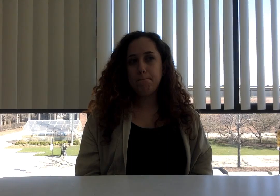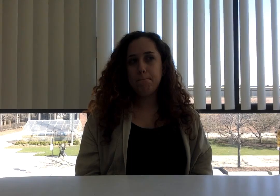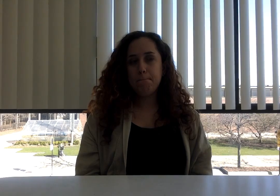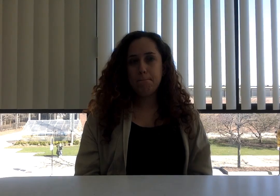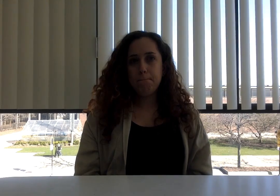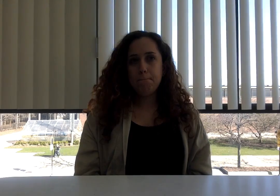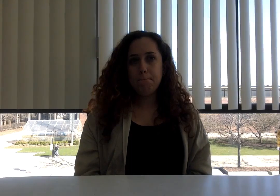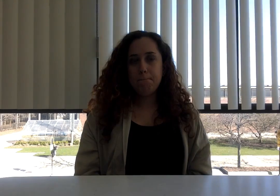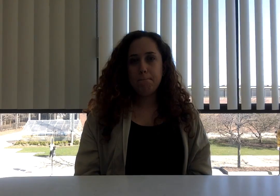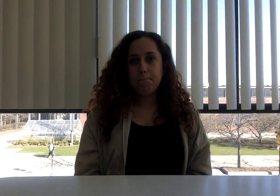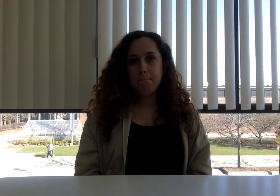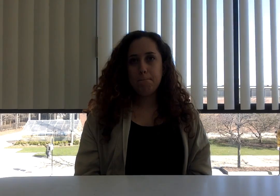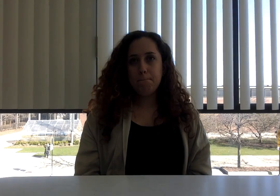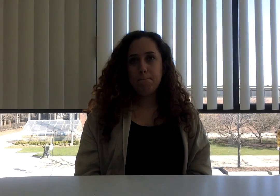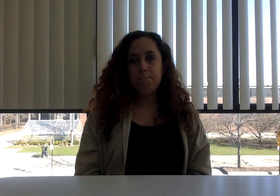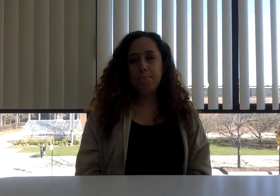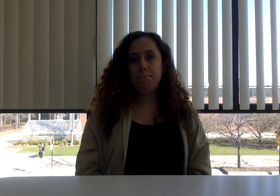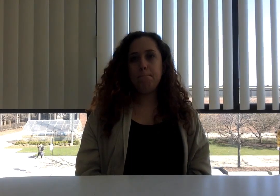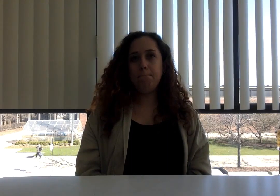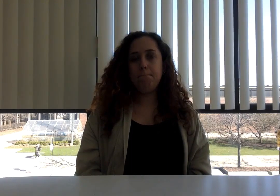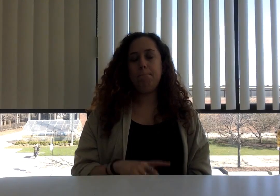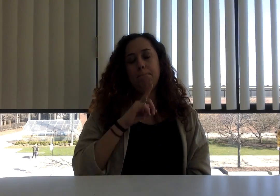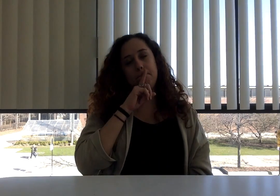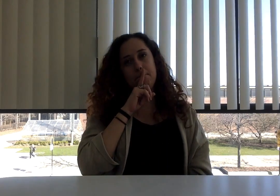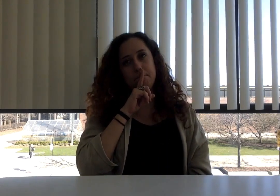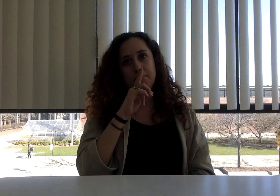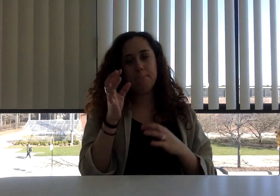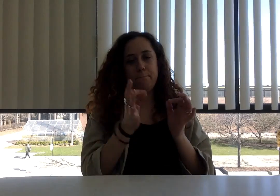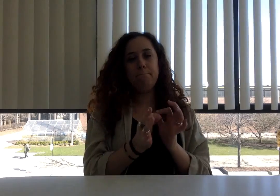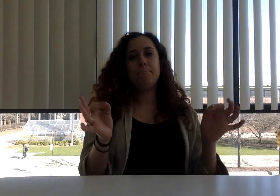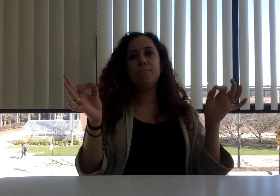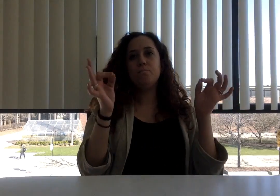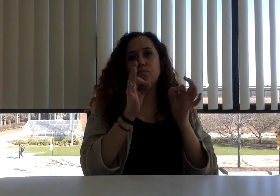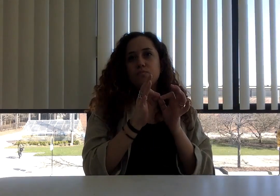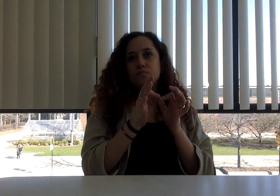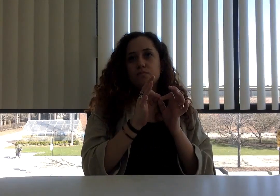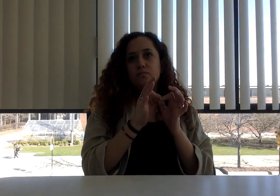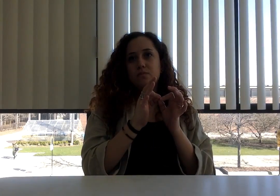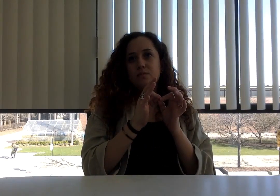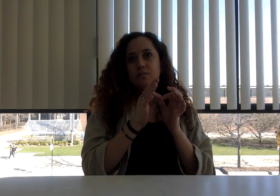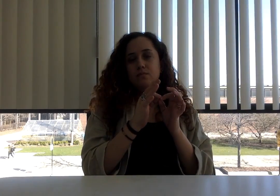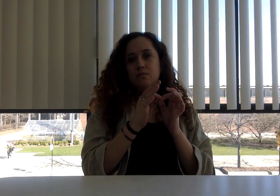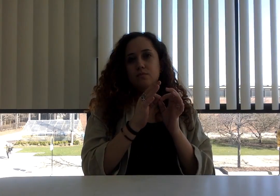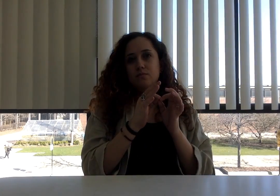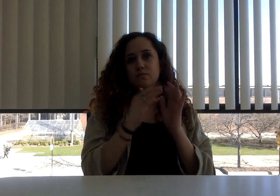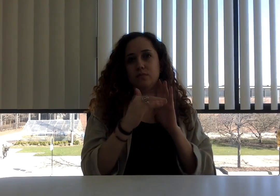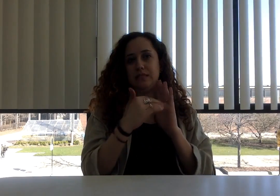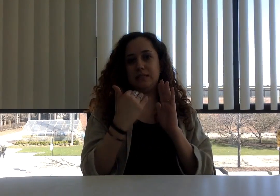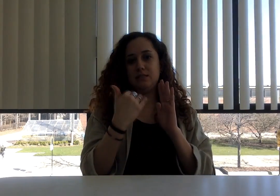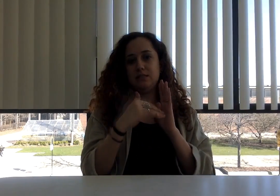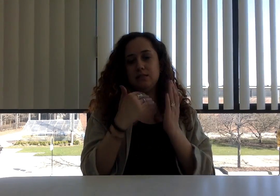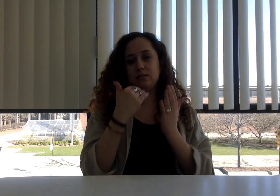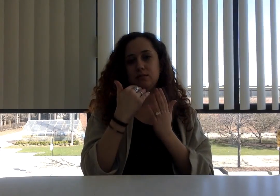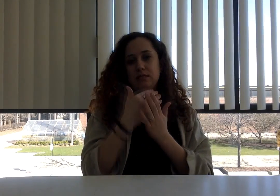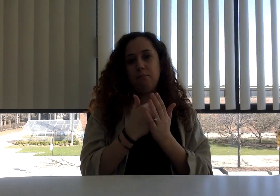This is a critical step because negative 9i squared is equivalent to the number 9.